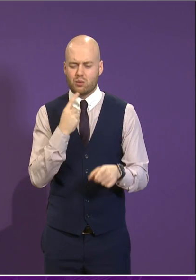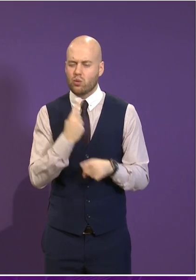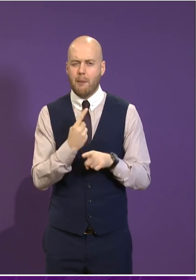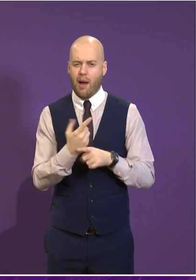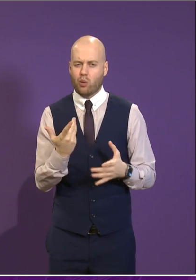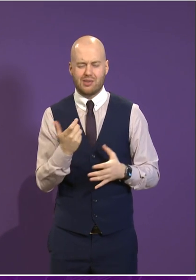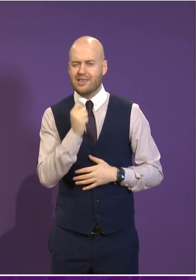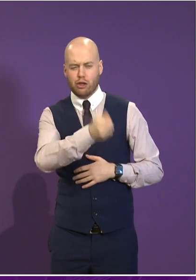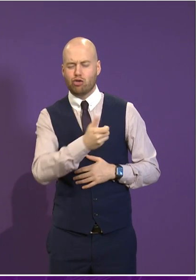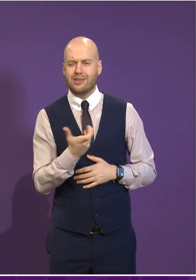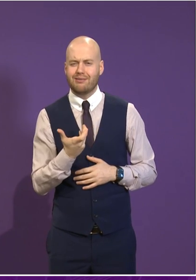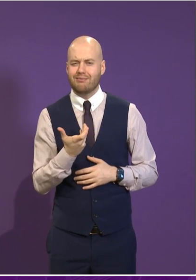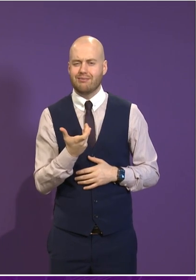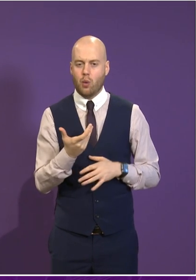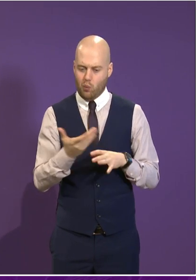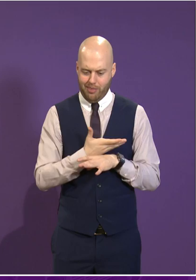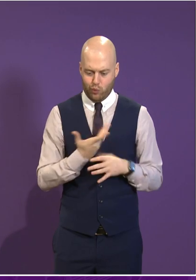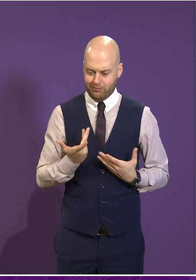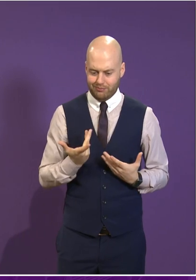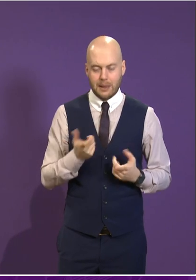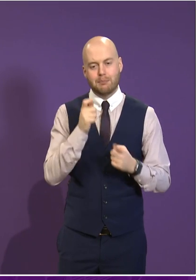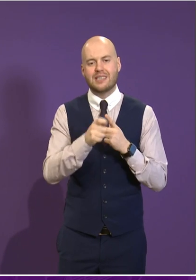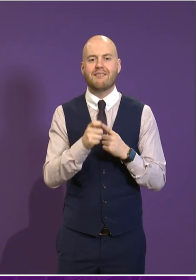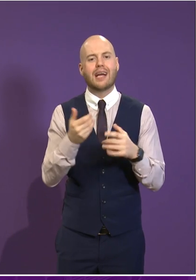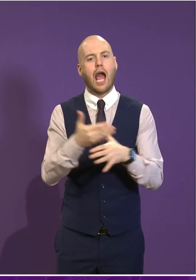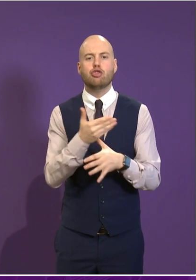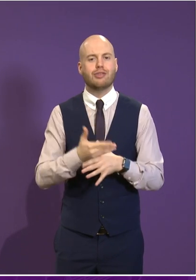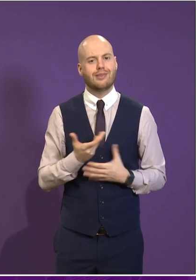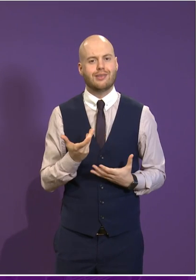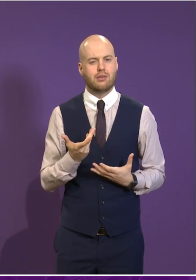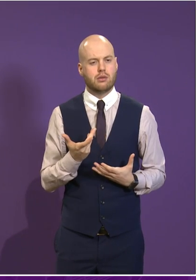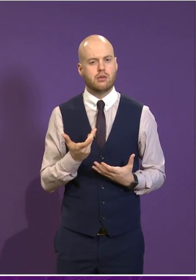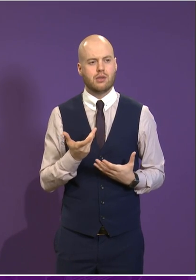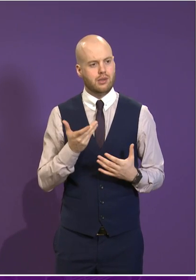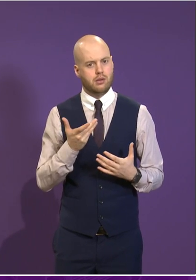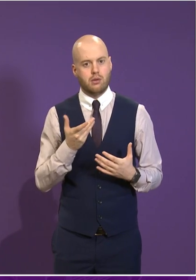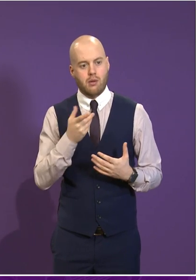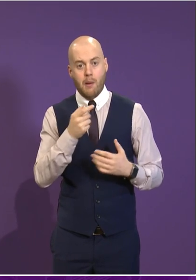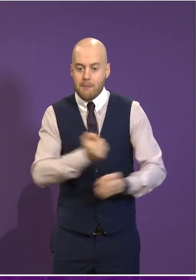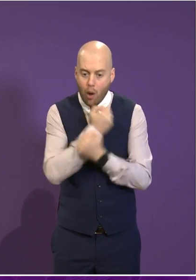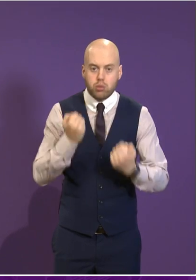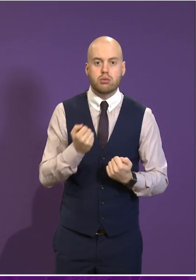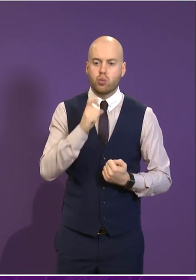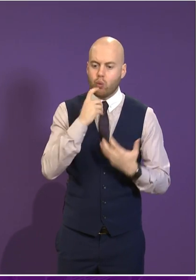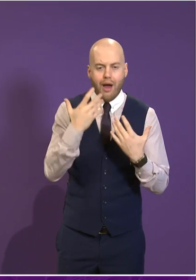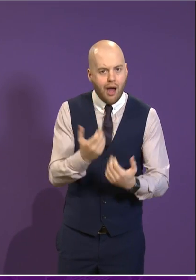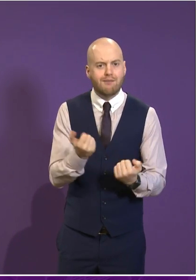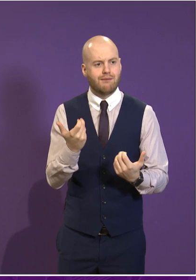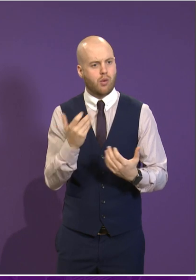being specific about specific actions and an acknowledgement about where the specific powers on specific